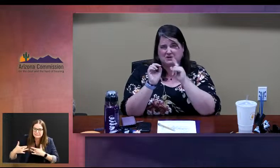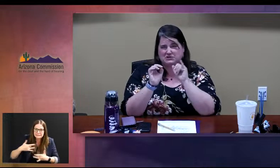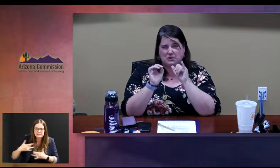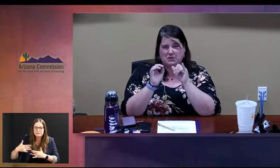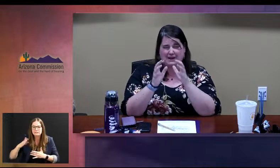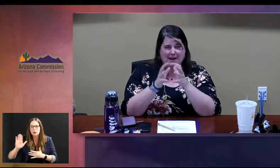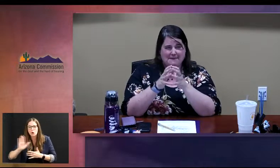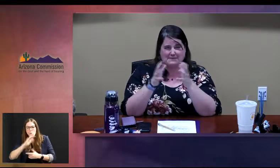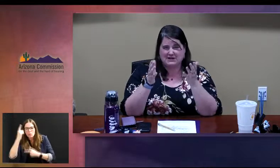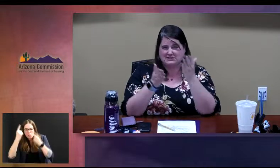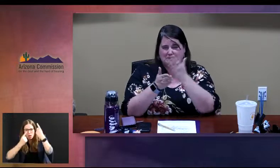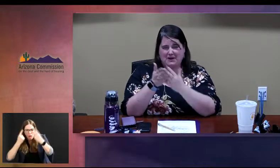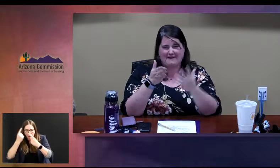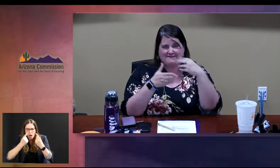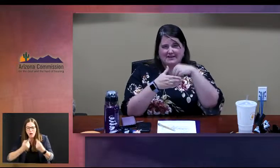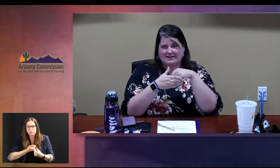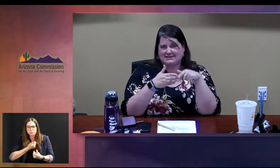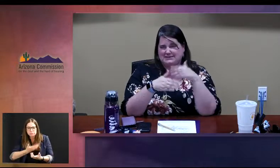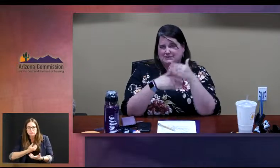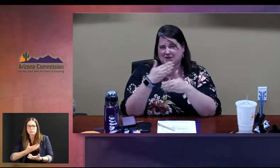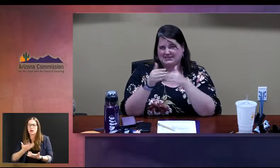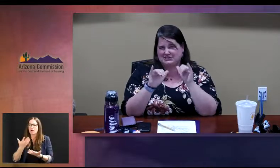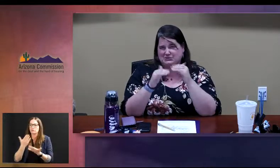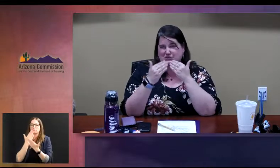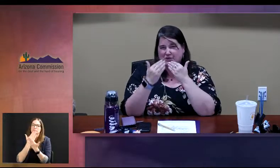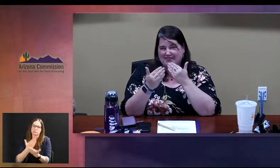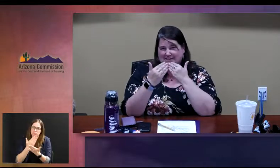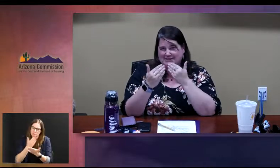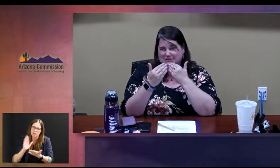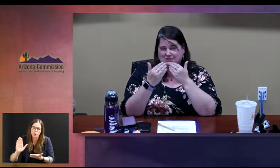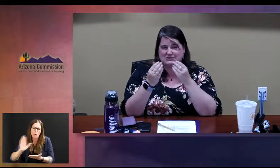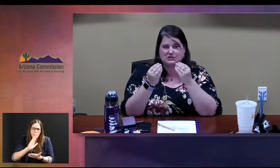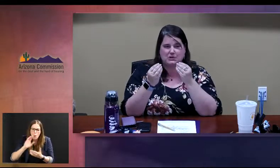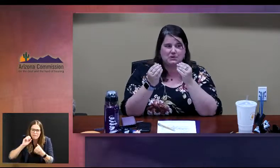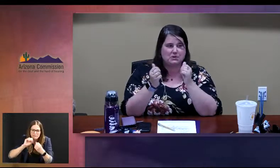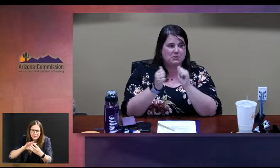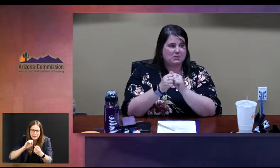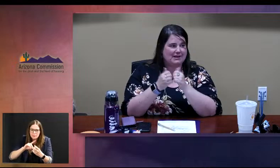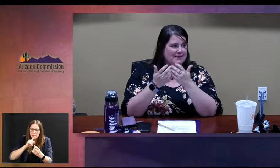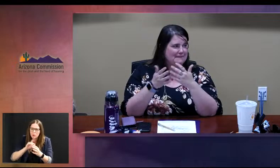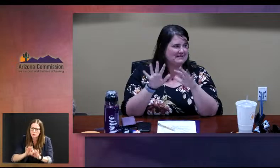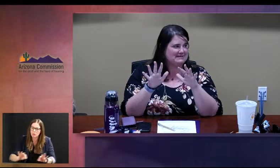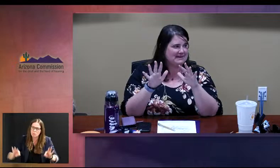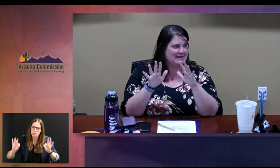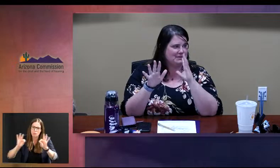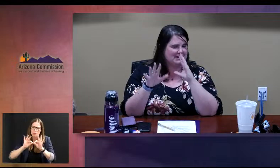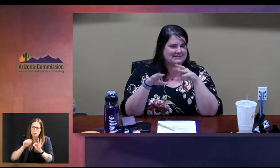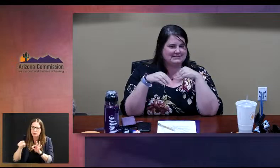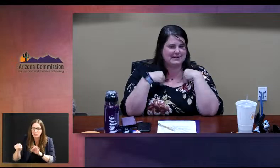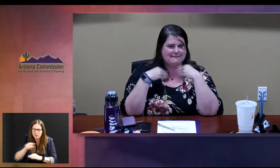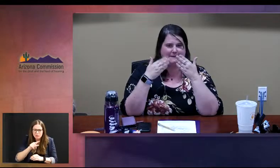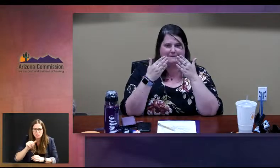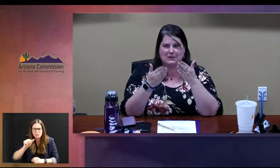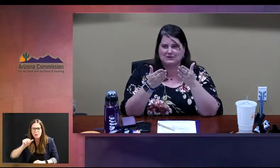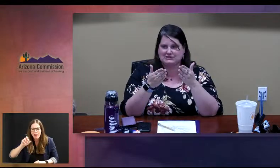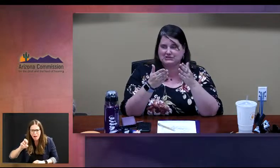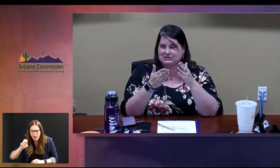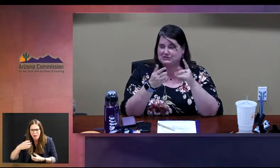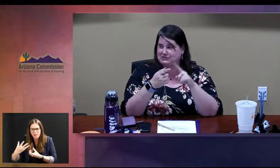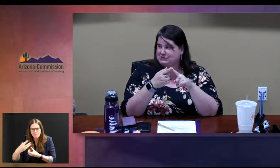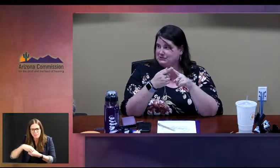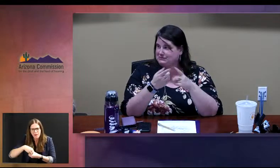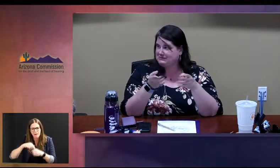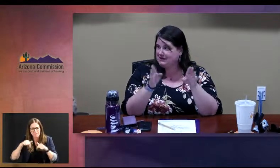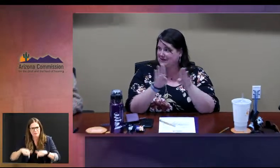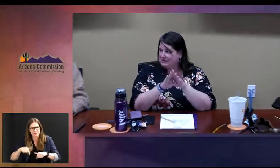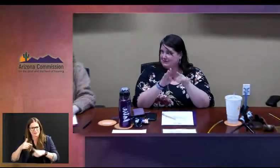input is valuable, and you are so much a part of this process, so thank you so much. With that